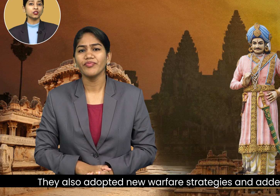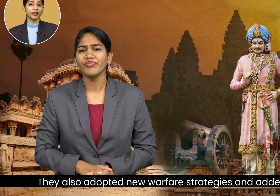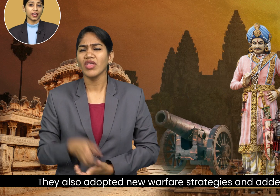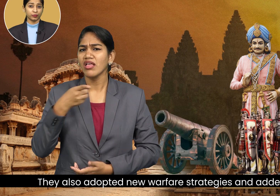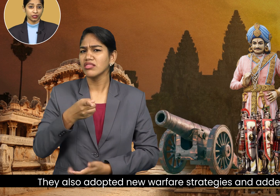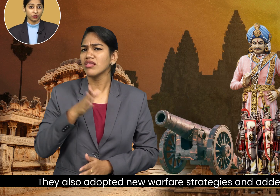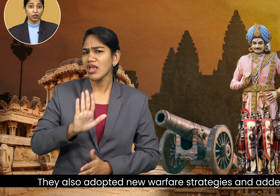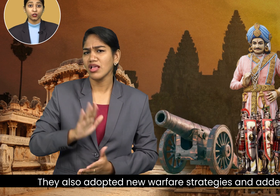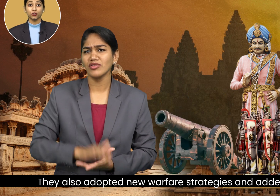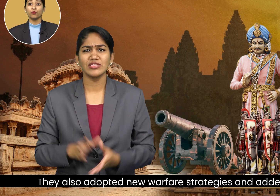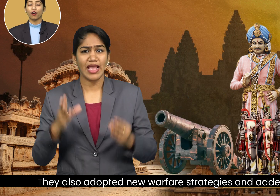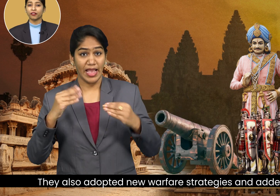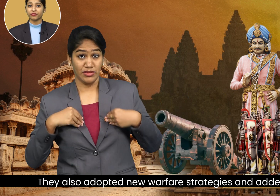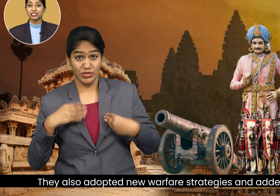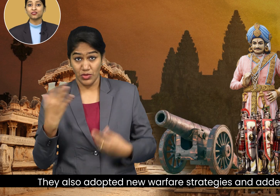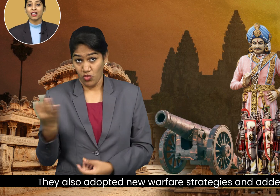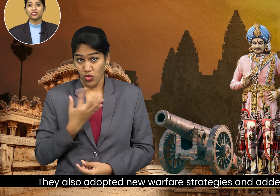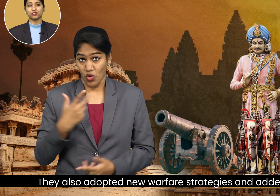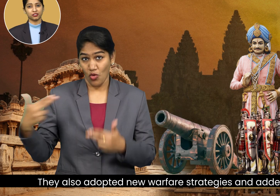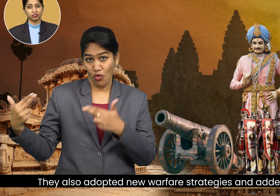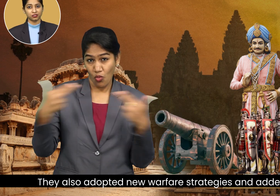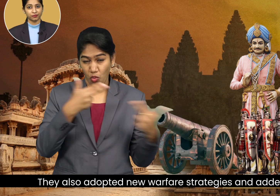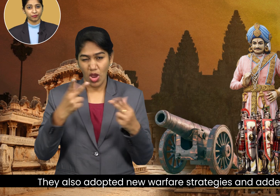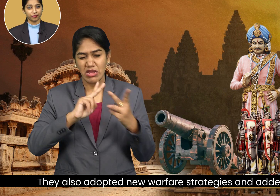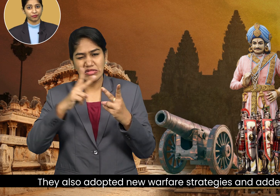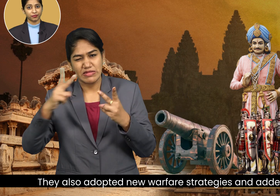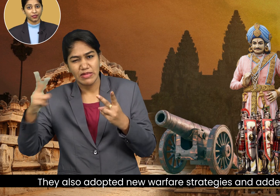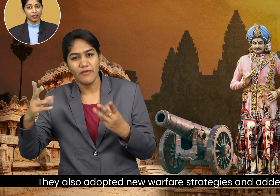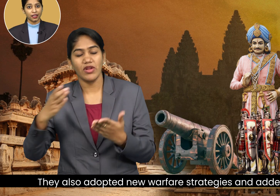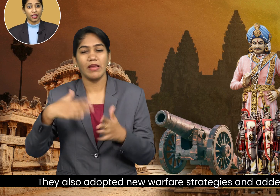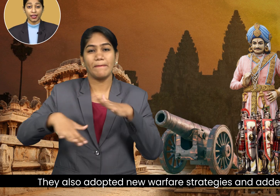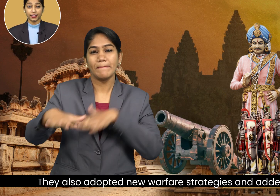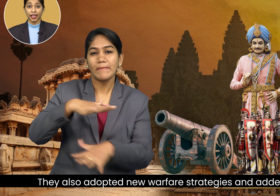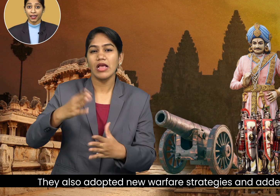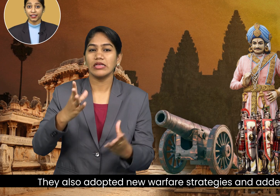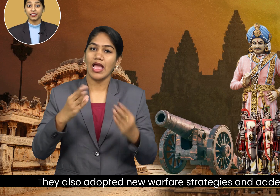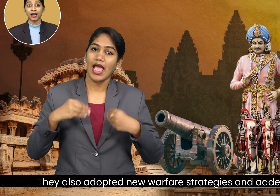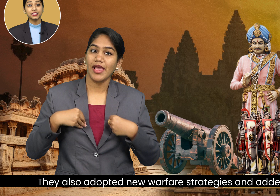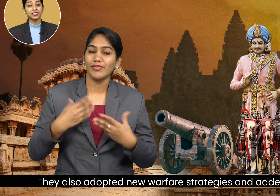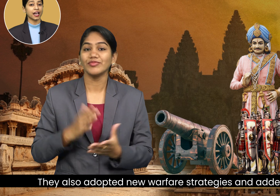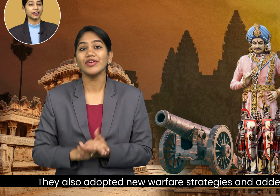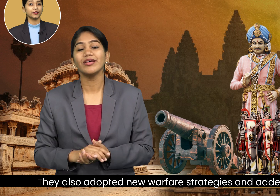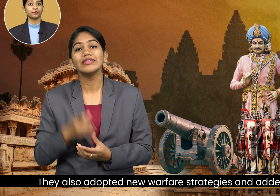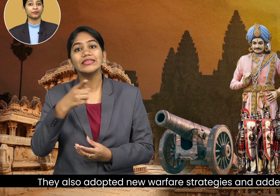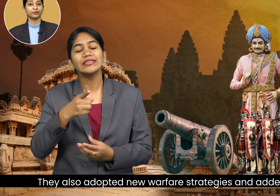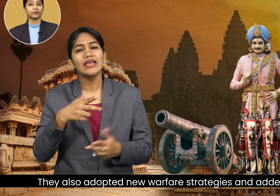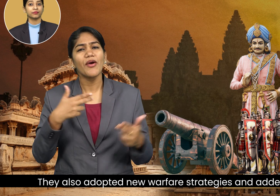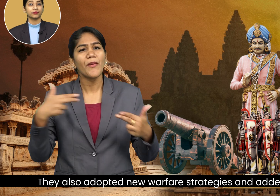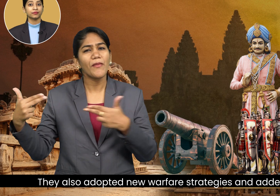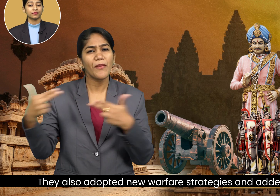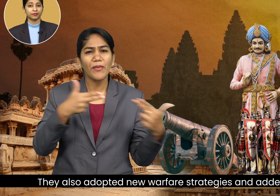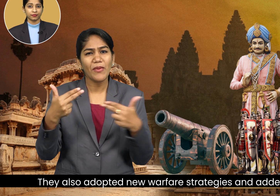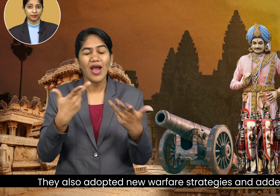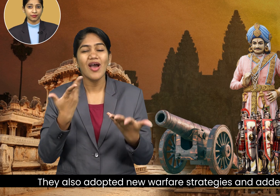They also adapted new warfare strategies and added guns and